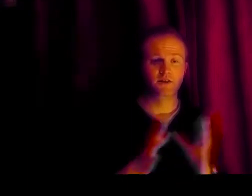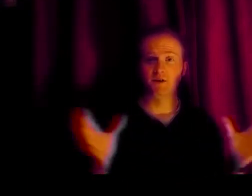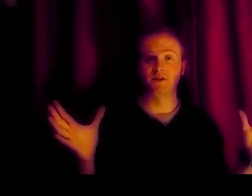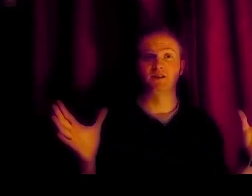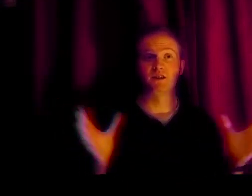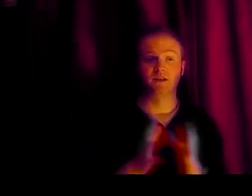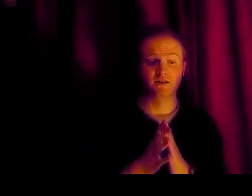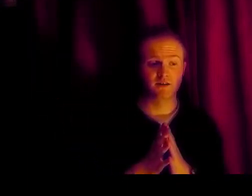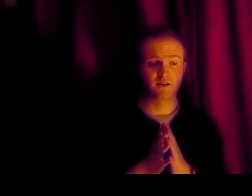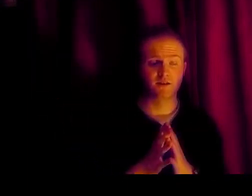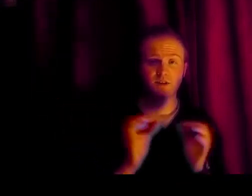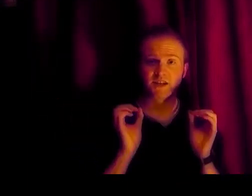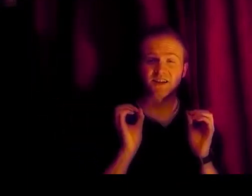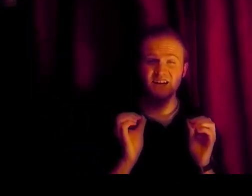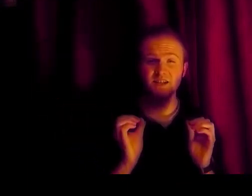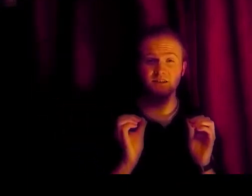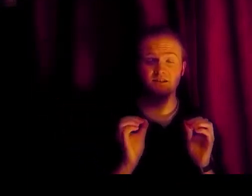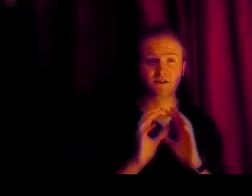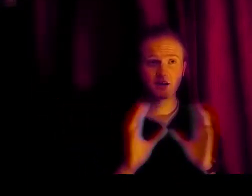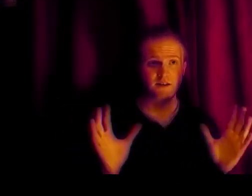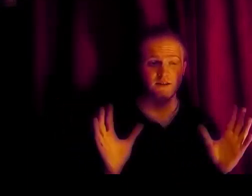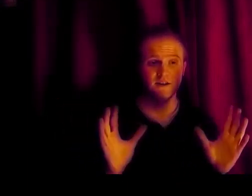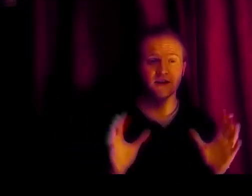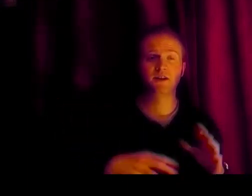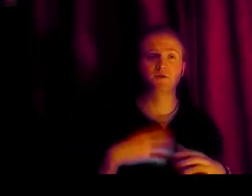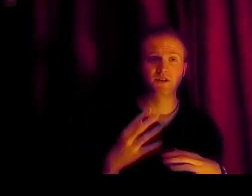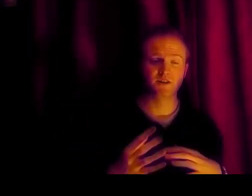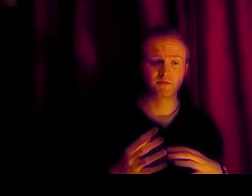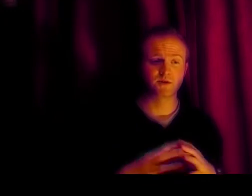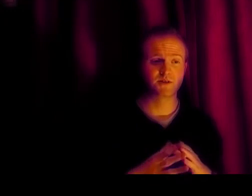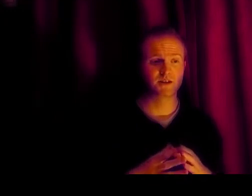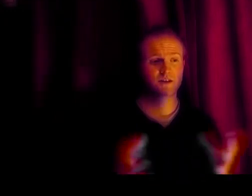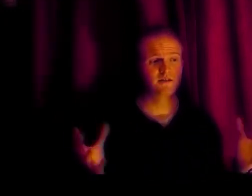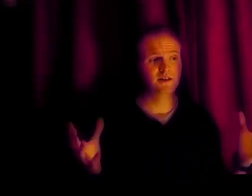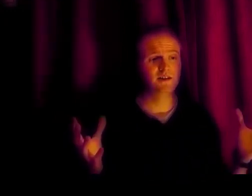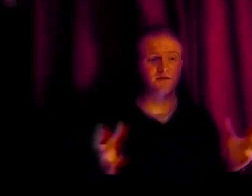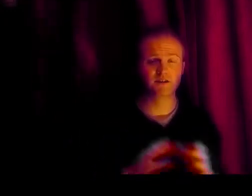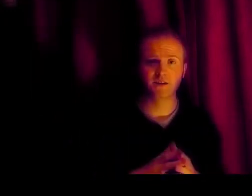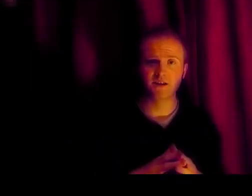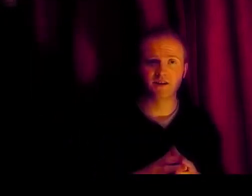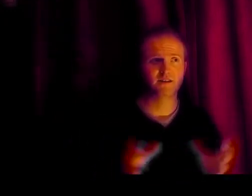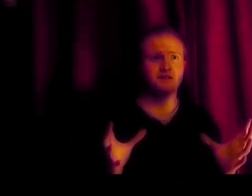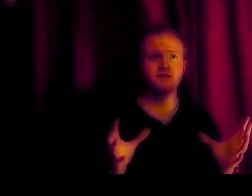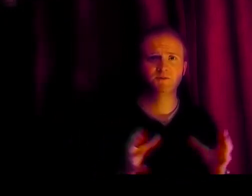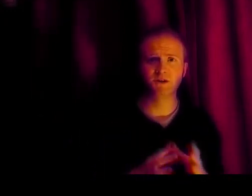that I'm bitter against it or anything, but it takes ages to do anything. And then once you've exported it, you think, hey, I've done all that, and it doesn't even work.